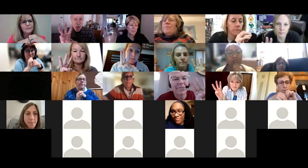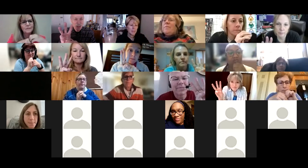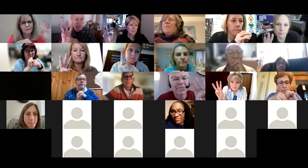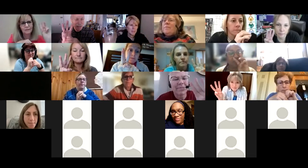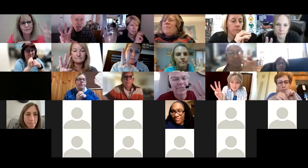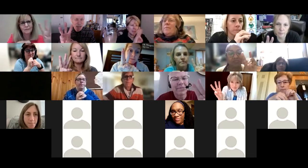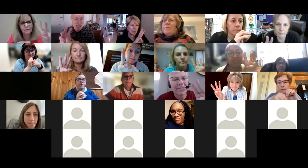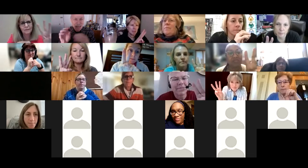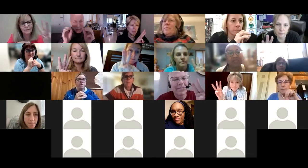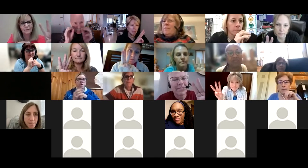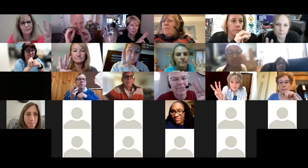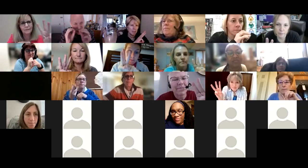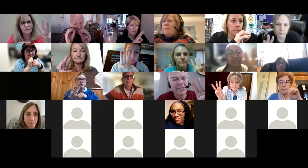one is an essay in miniature.